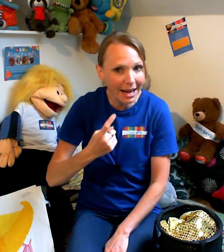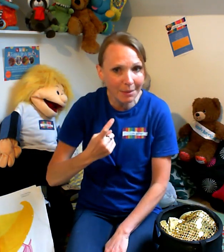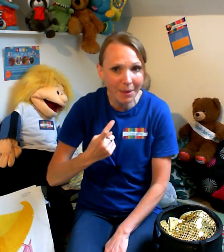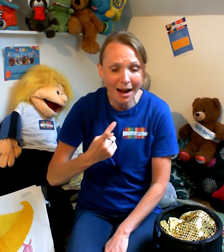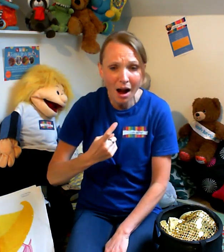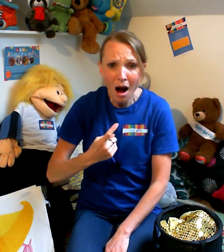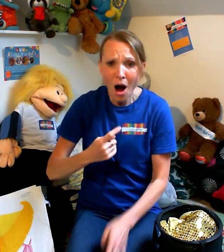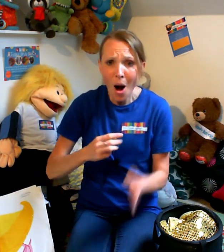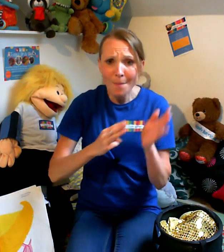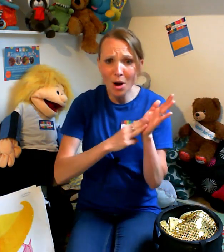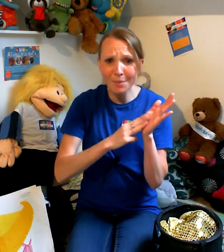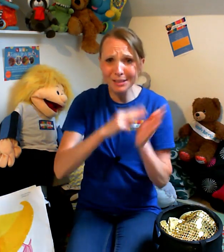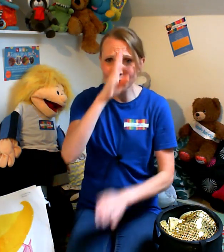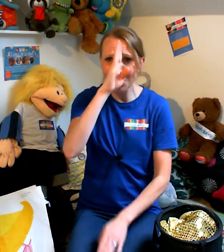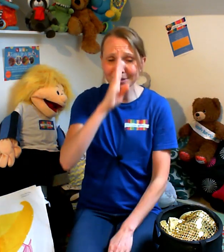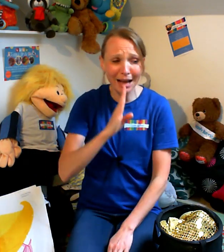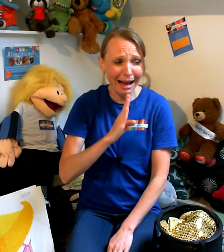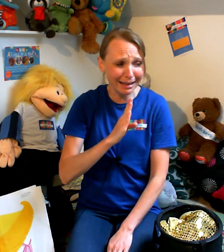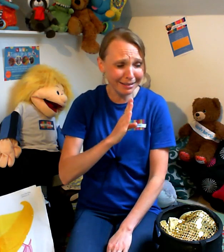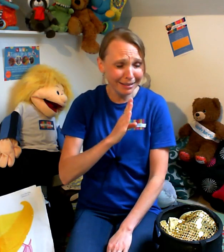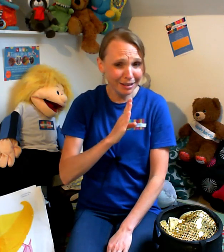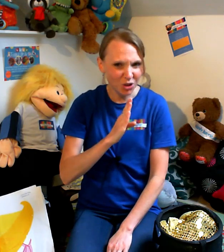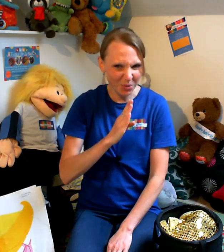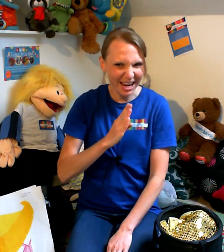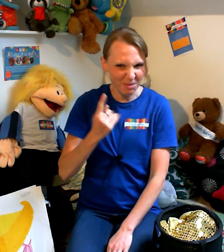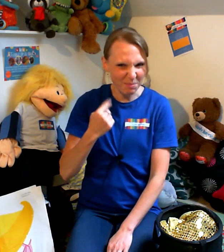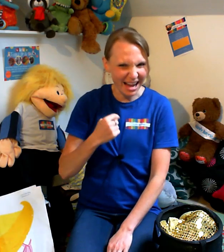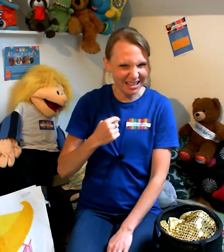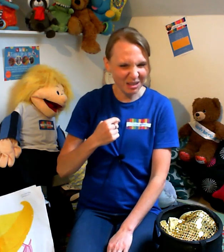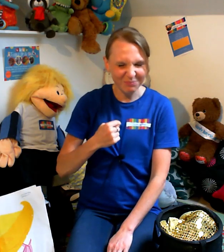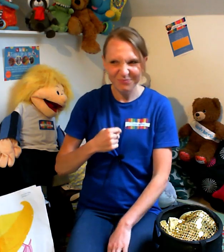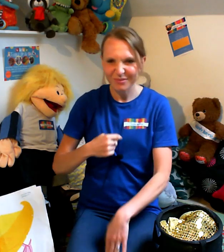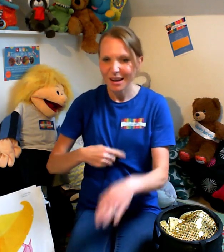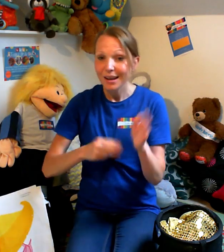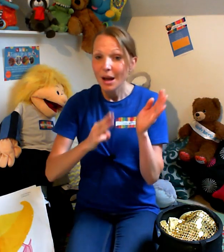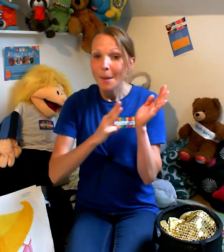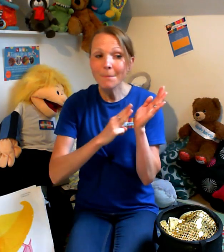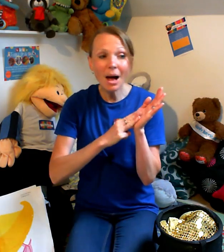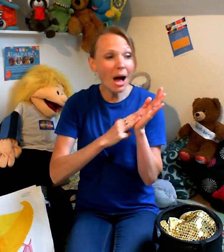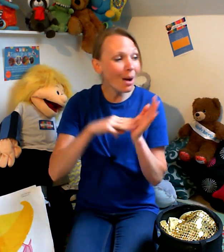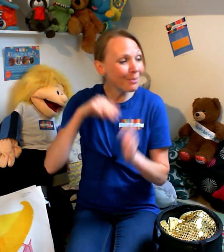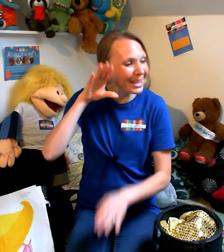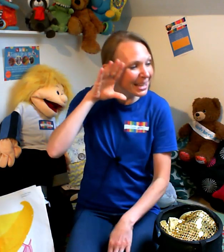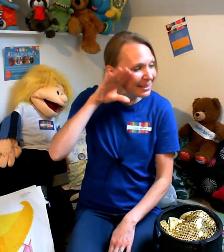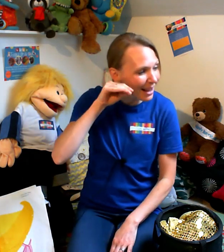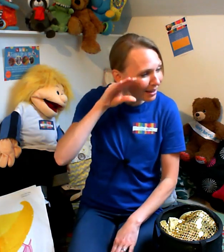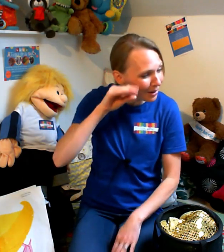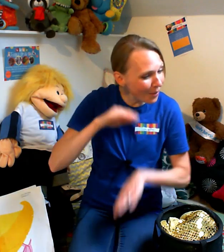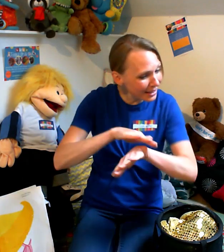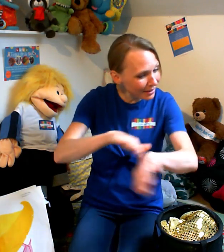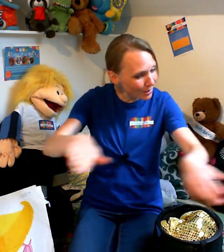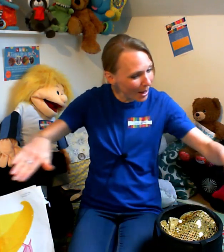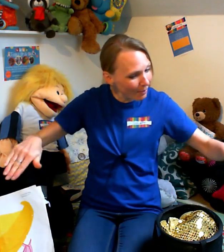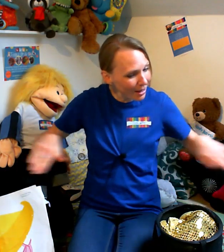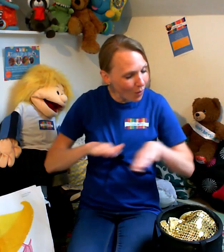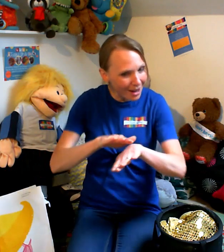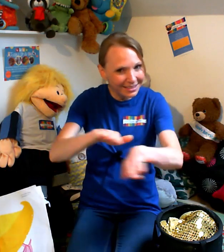back. Mummy's so sad. Should we get them back? Yeah. Mummy duck went swimming one